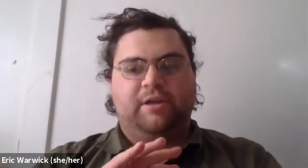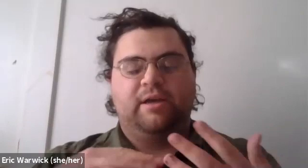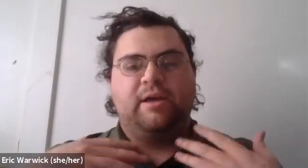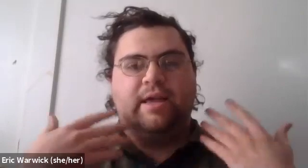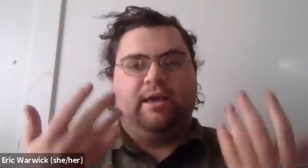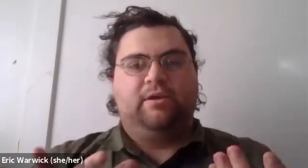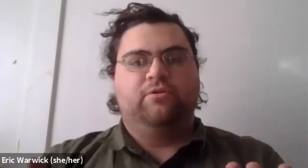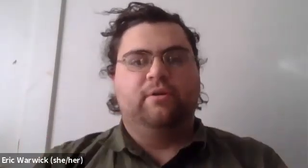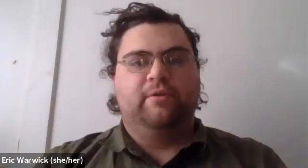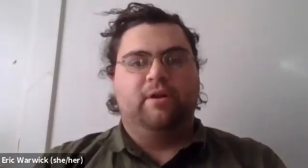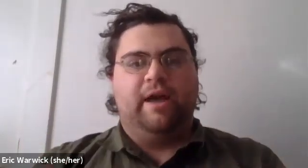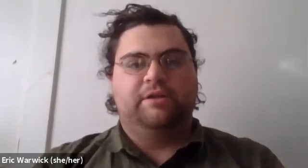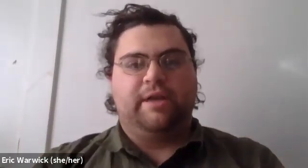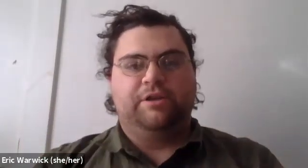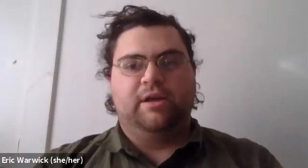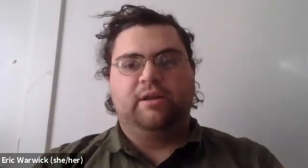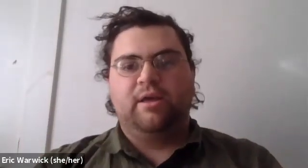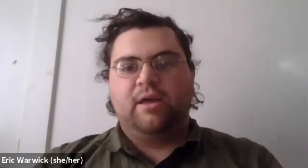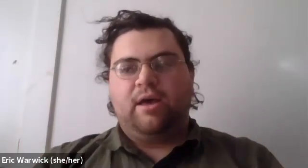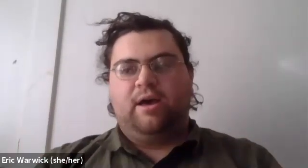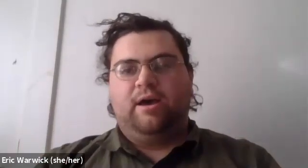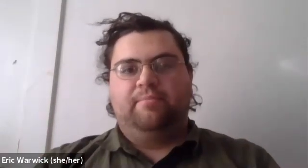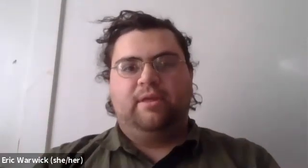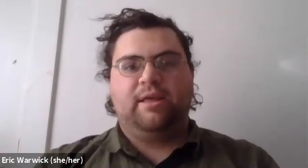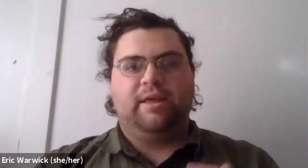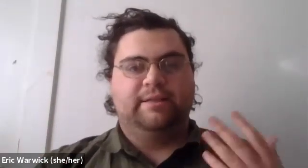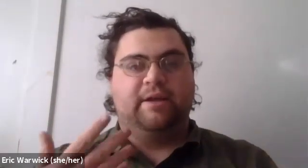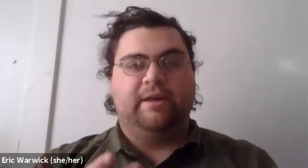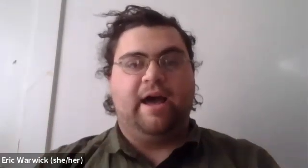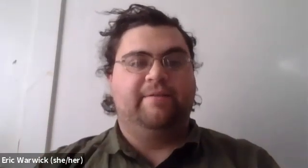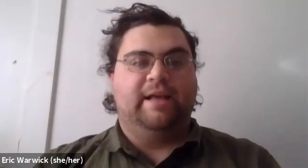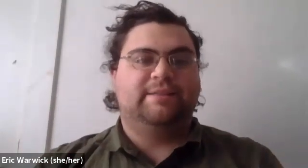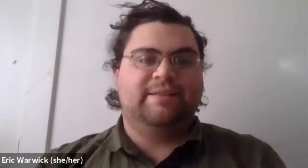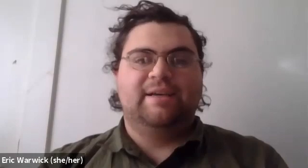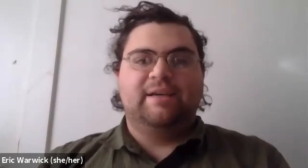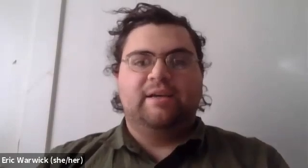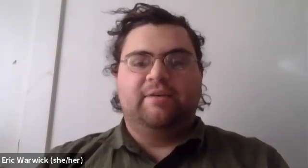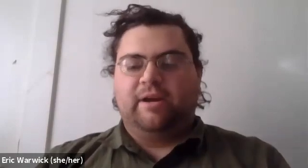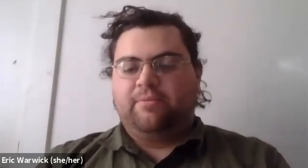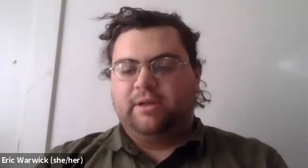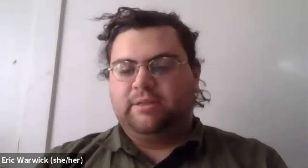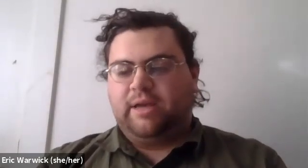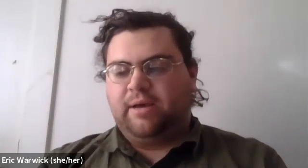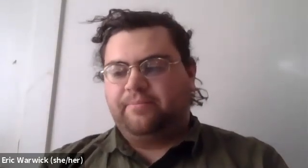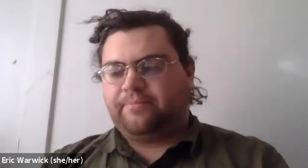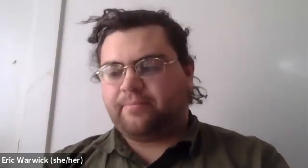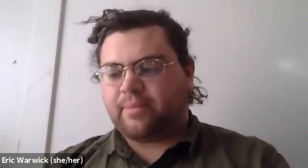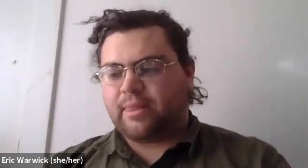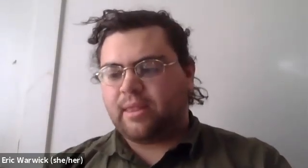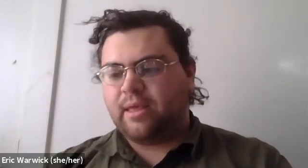are actually taking control of their own education. And stuff like that. I think that's very important.